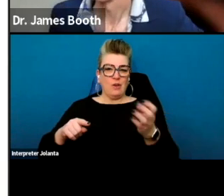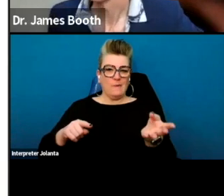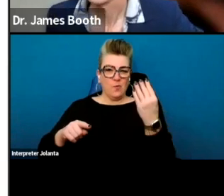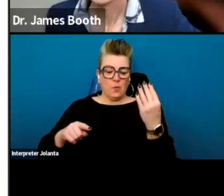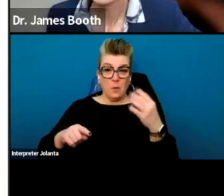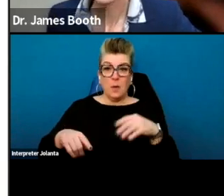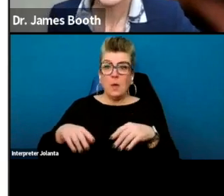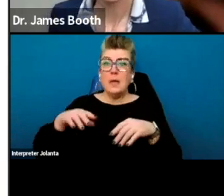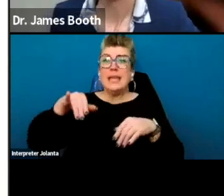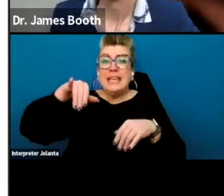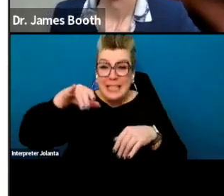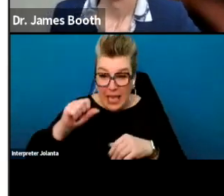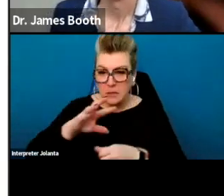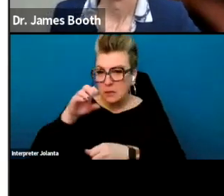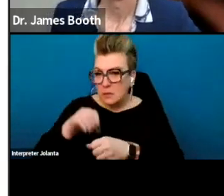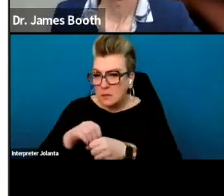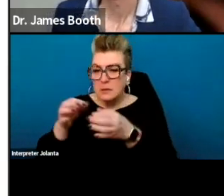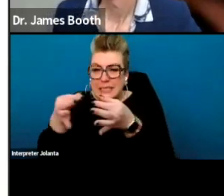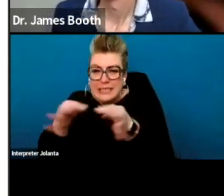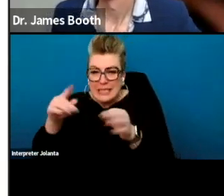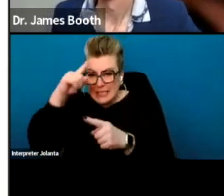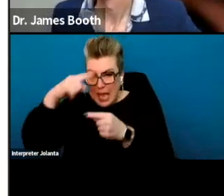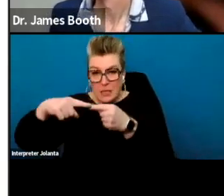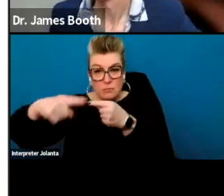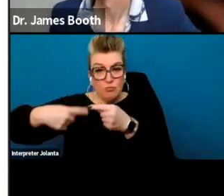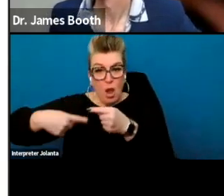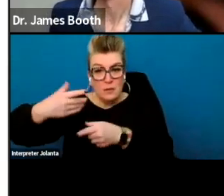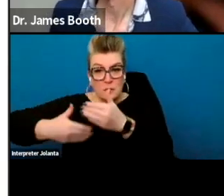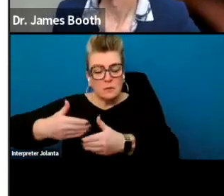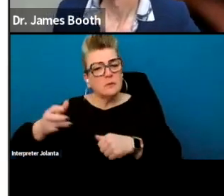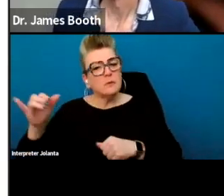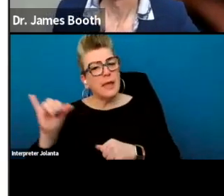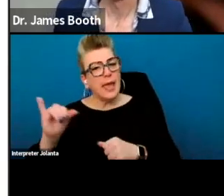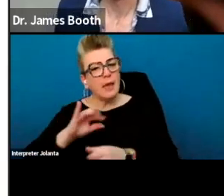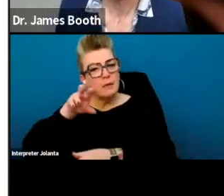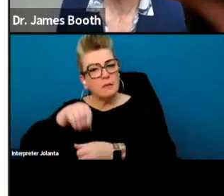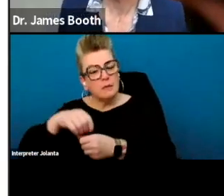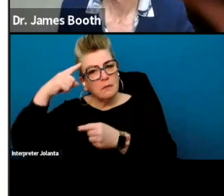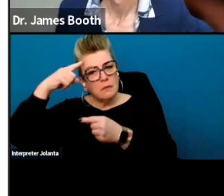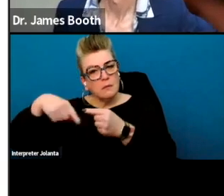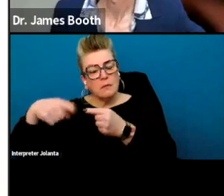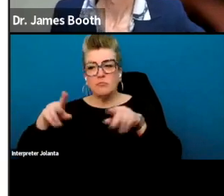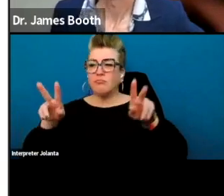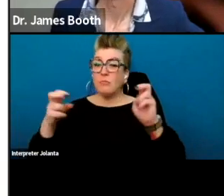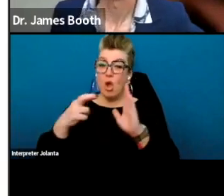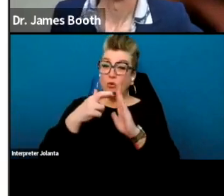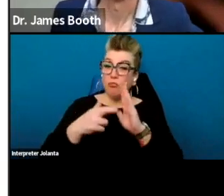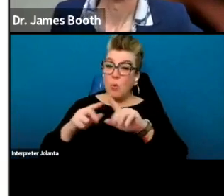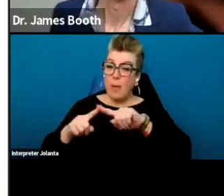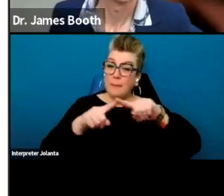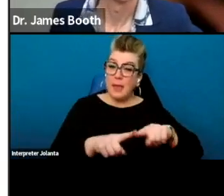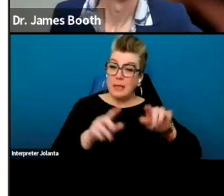involved in processing syntax, but it's also involved in processing other rule-based